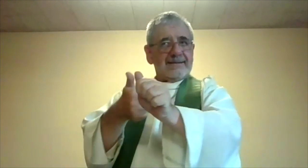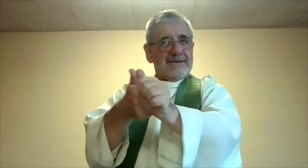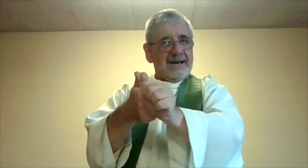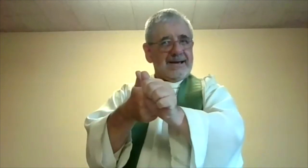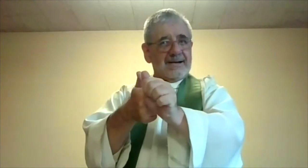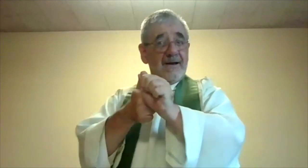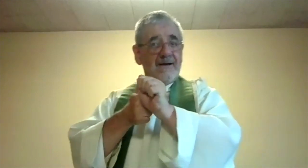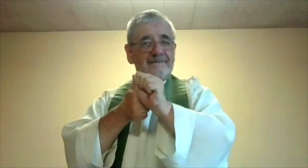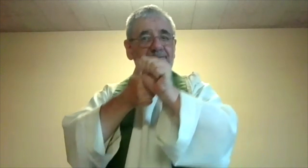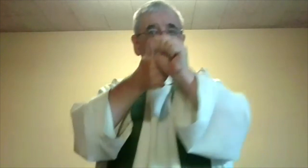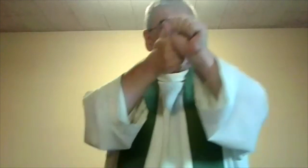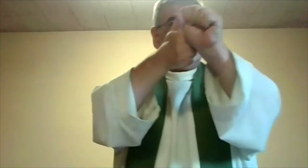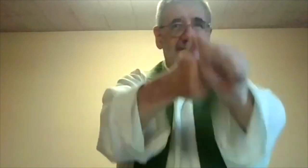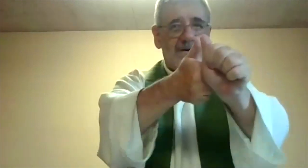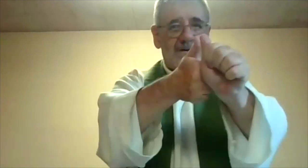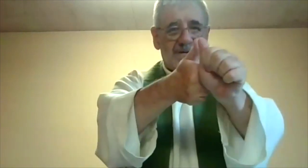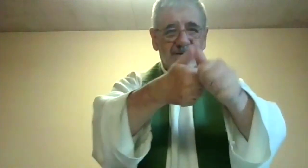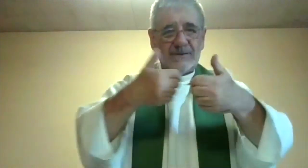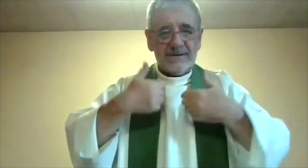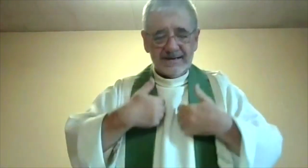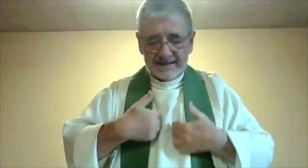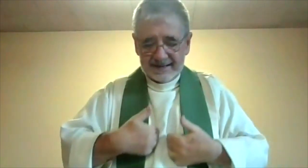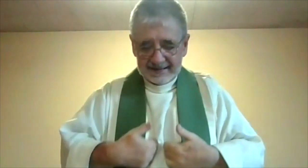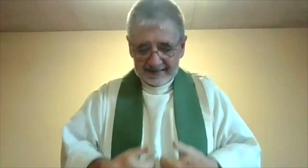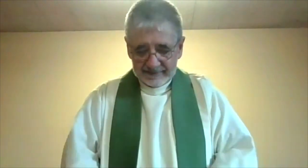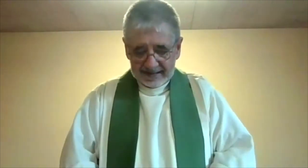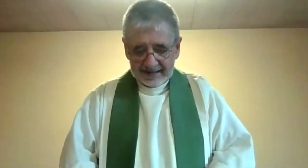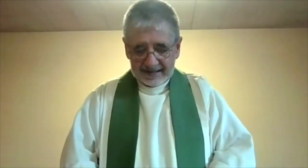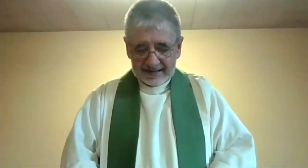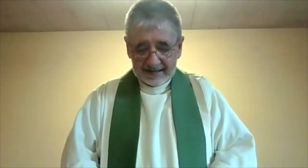him, but to get behind and follow him.